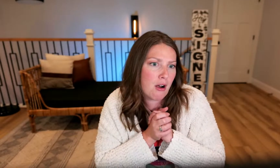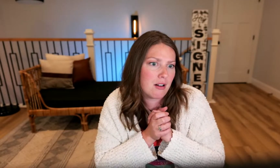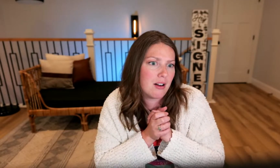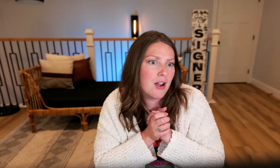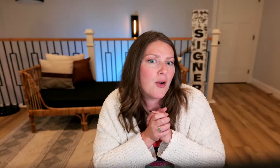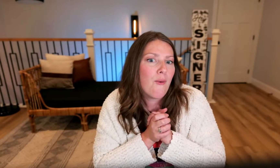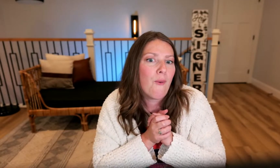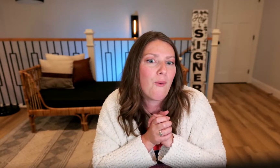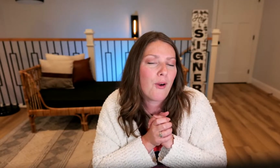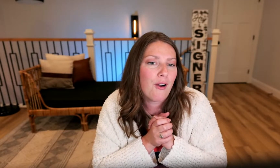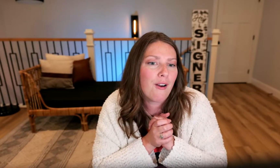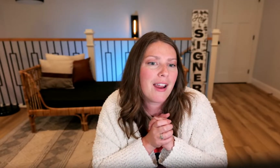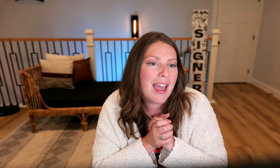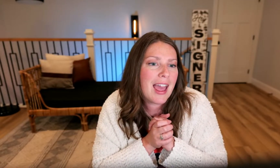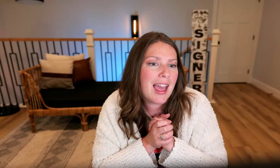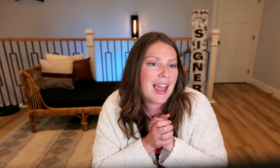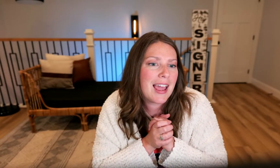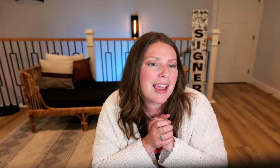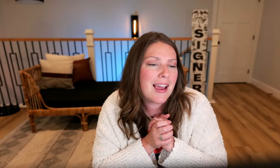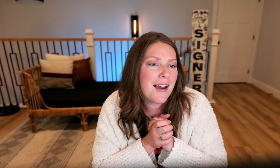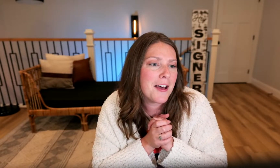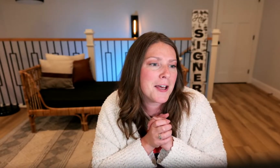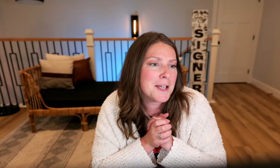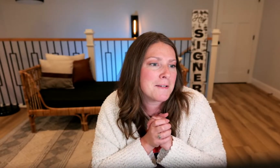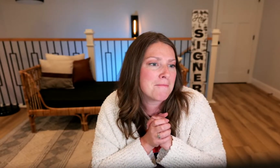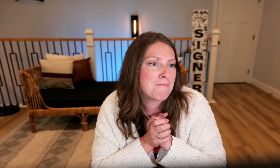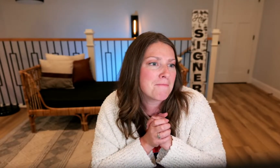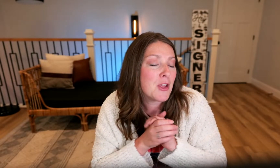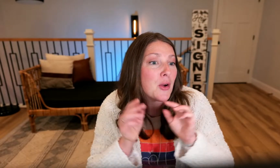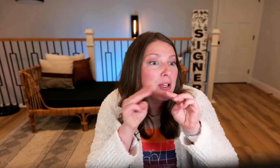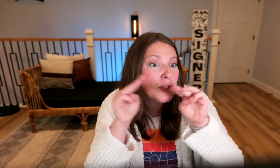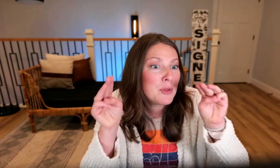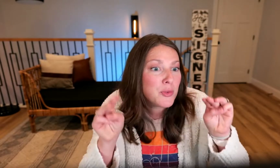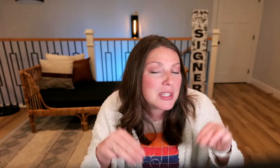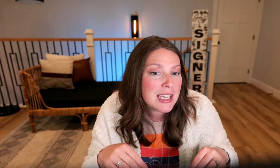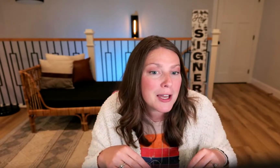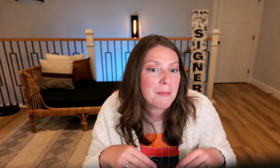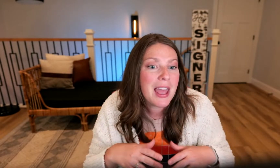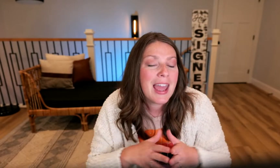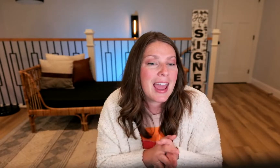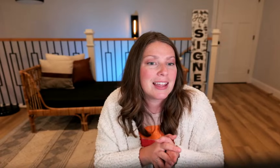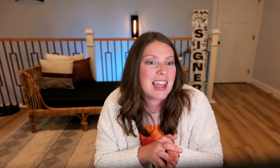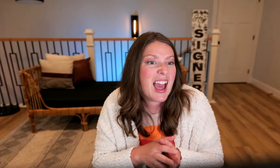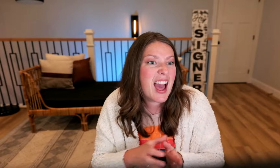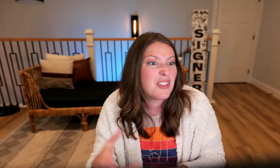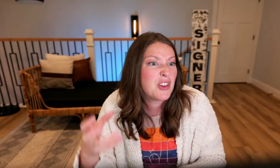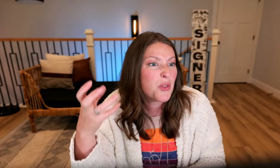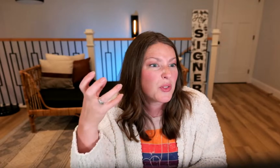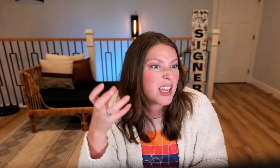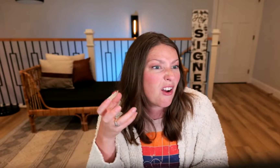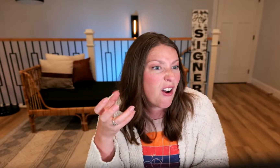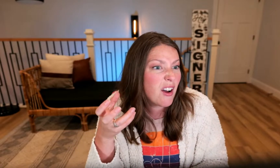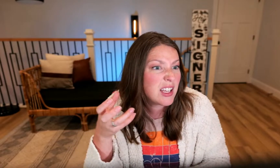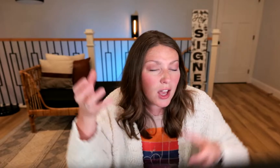park or a going to museum and they have, you know, those like